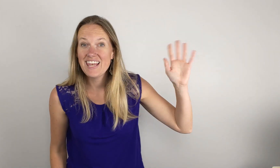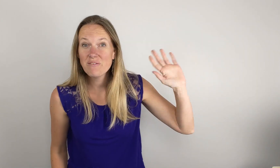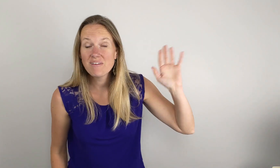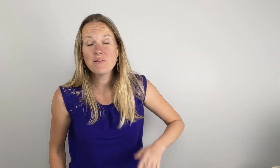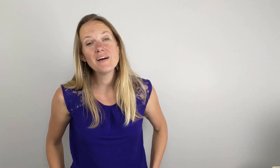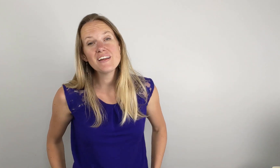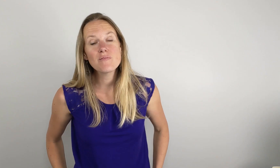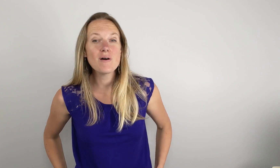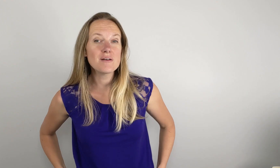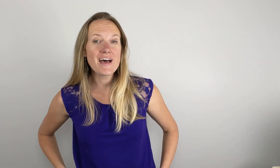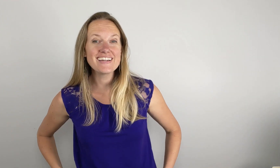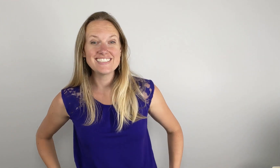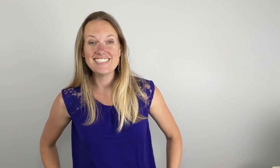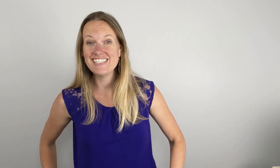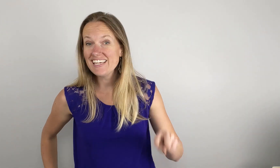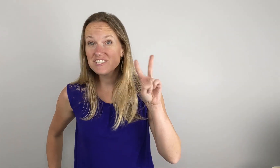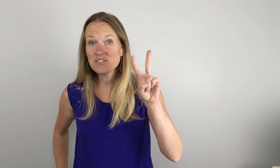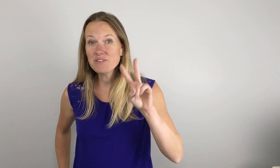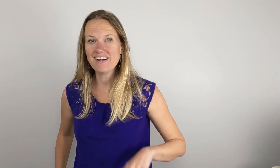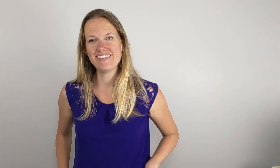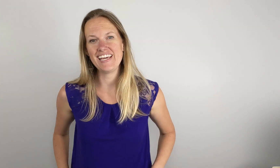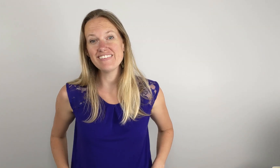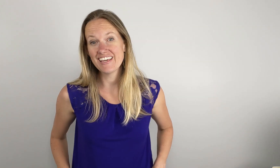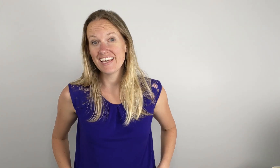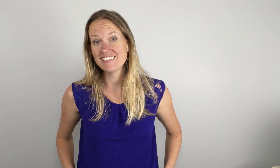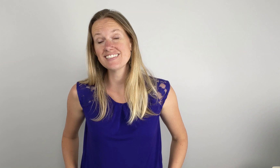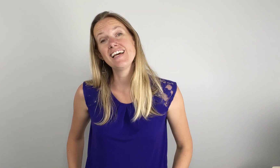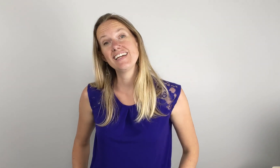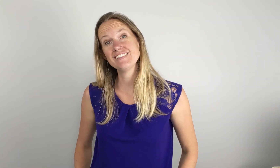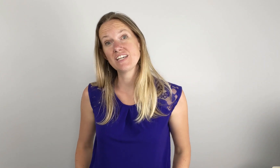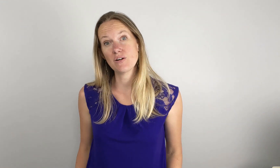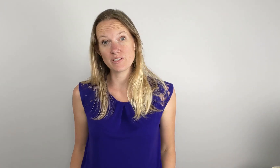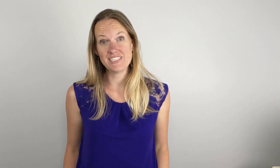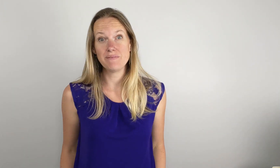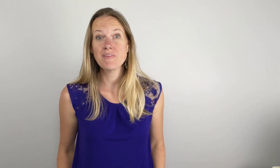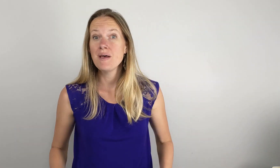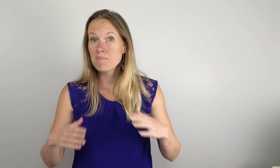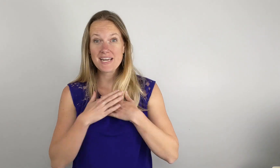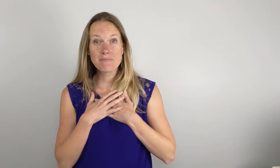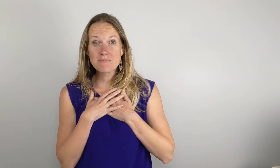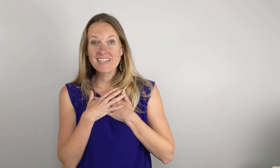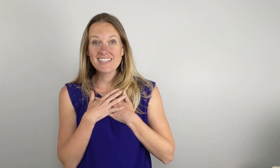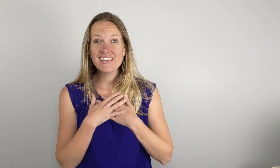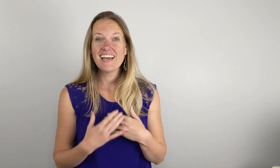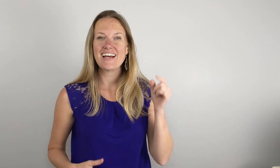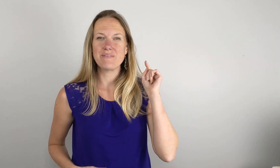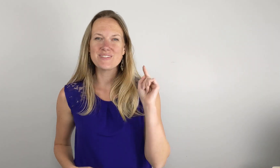Hello everyone, and welcome back to day 2 of King of Kings Hillsong Worship. My name is Mandy and I am